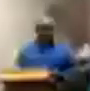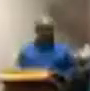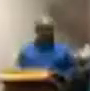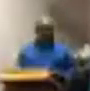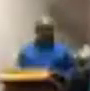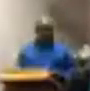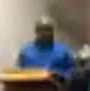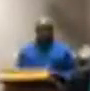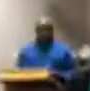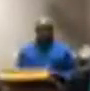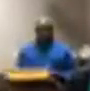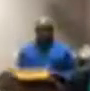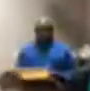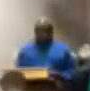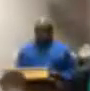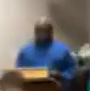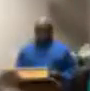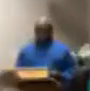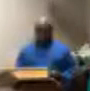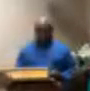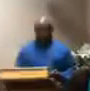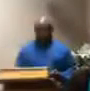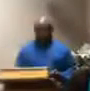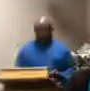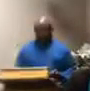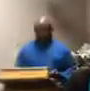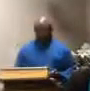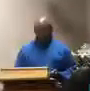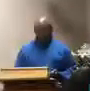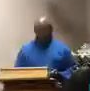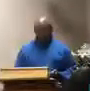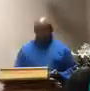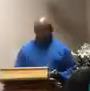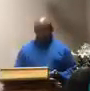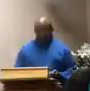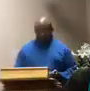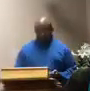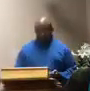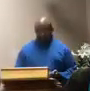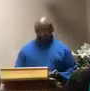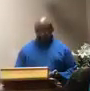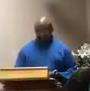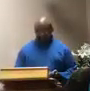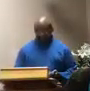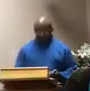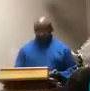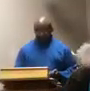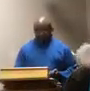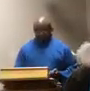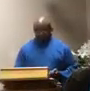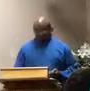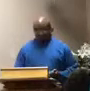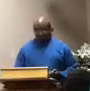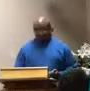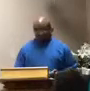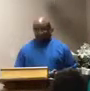Indeed. And his life in your life today, tomorrow, from now on, every